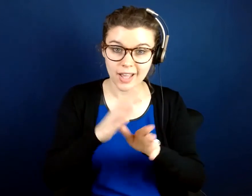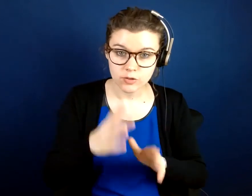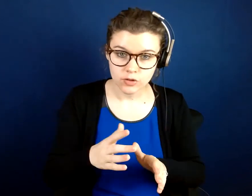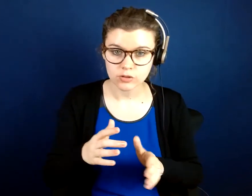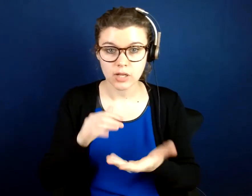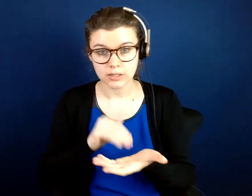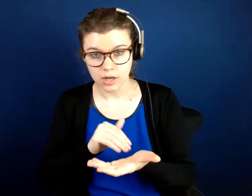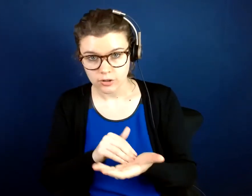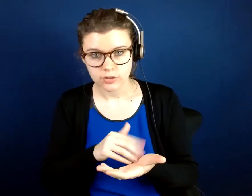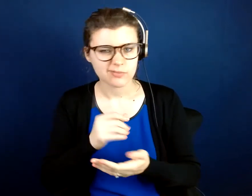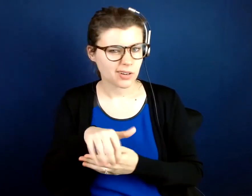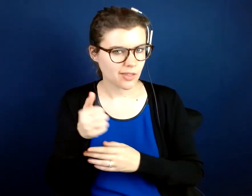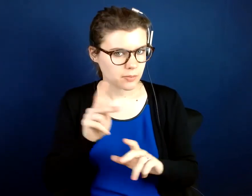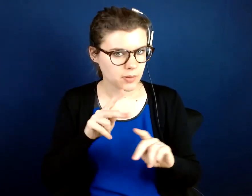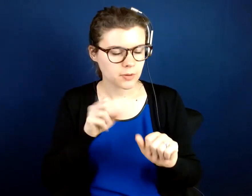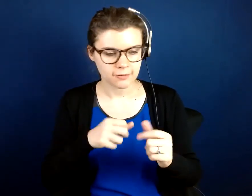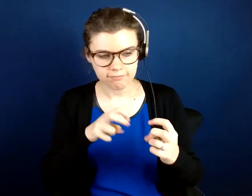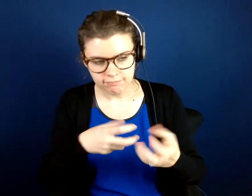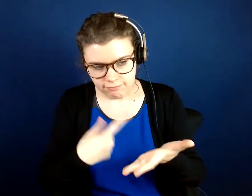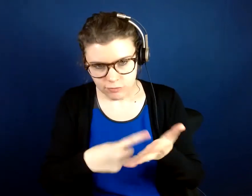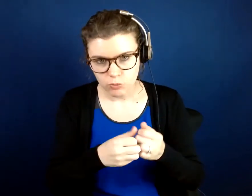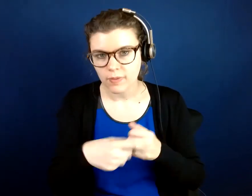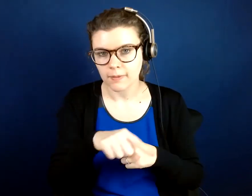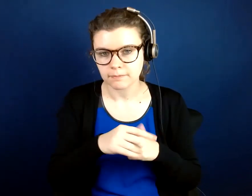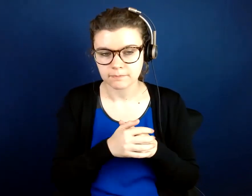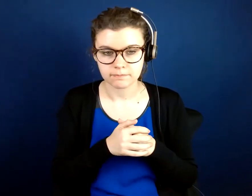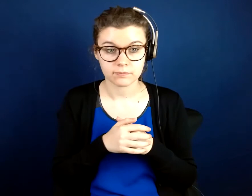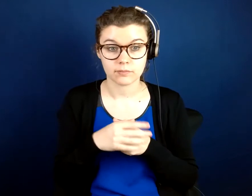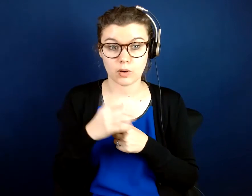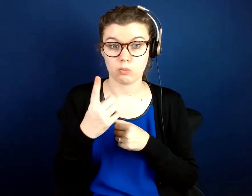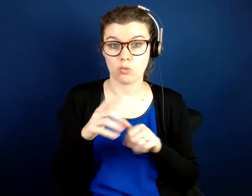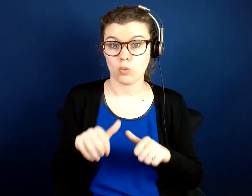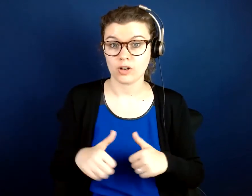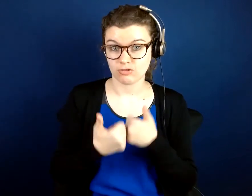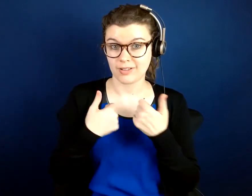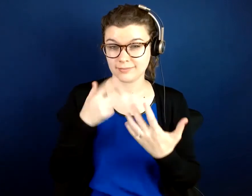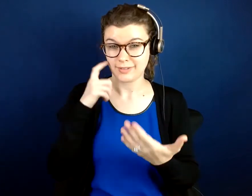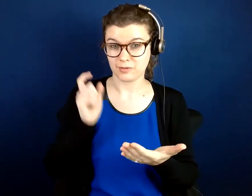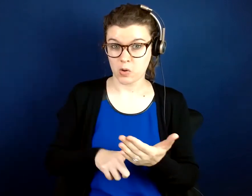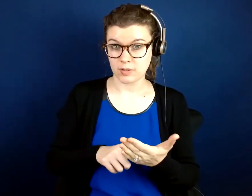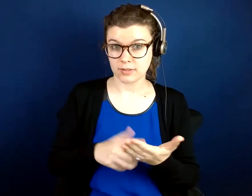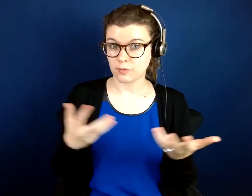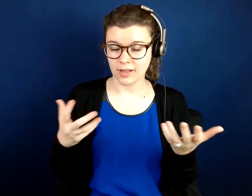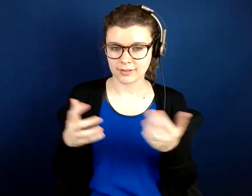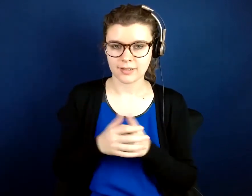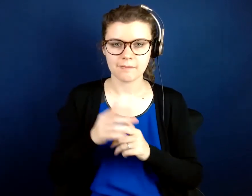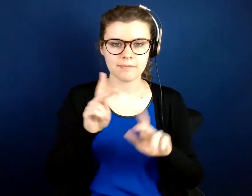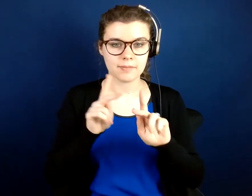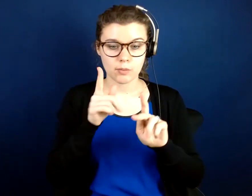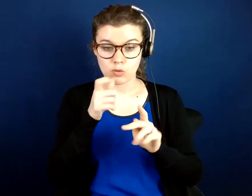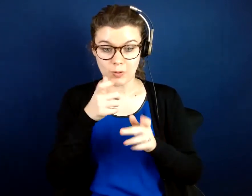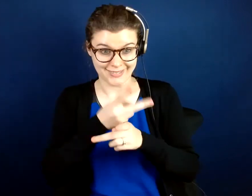therapists from their background. Another challenge that we come across is caregiver